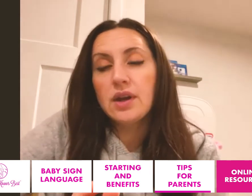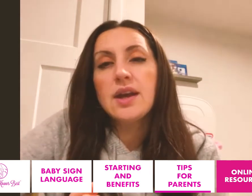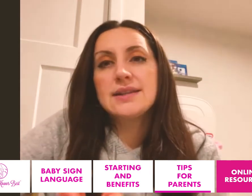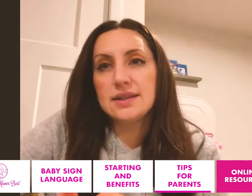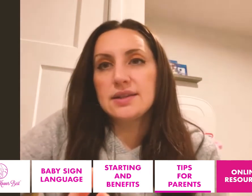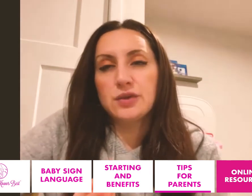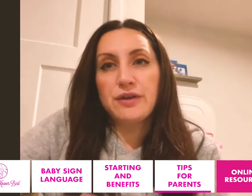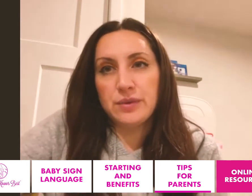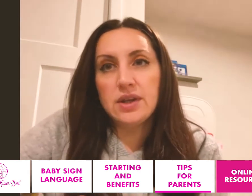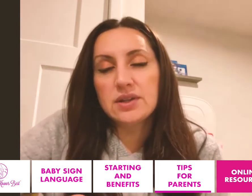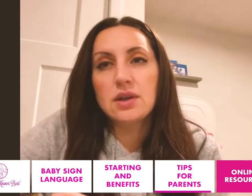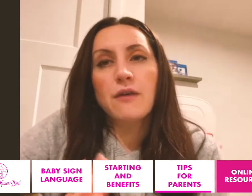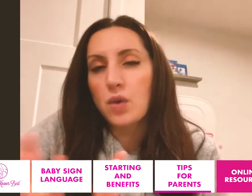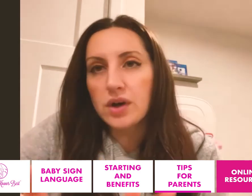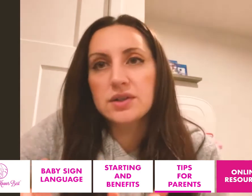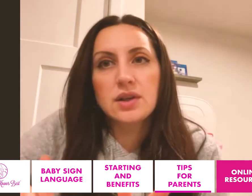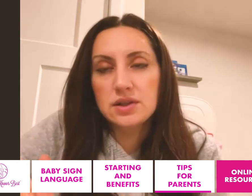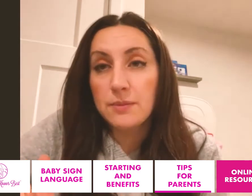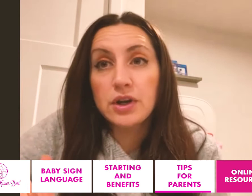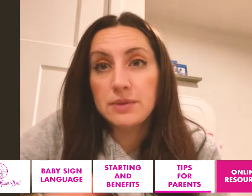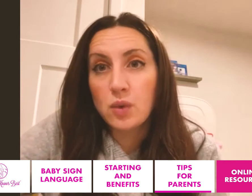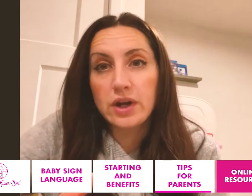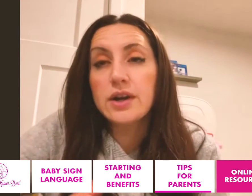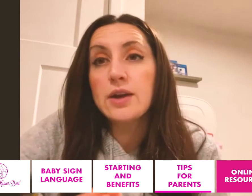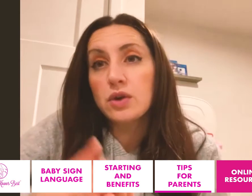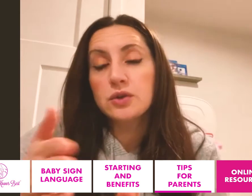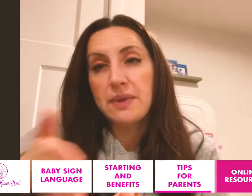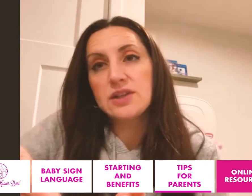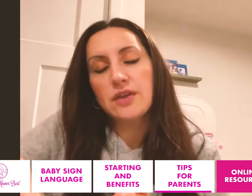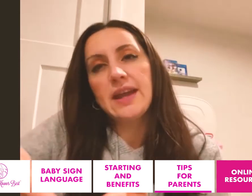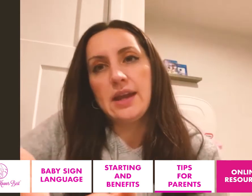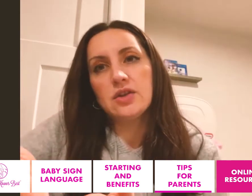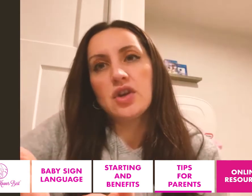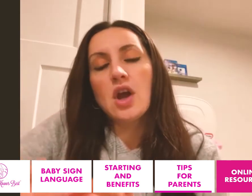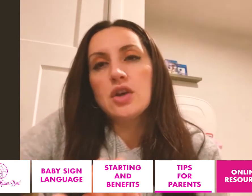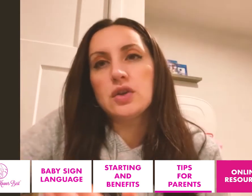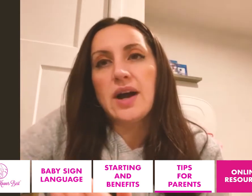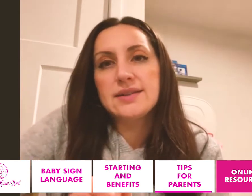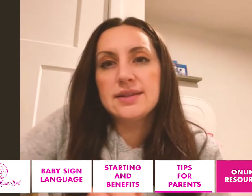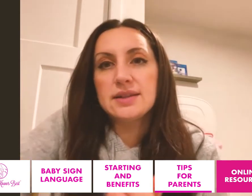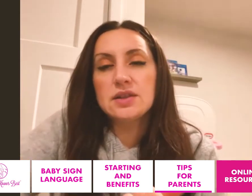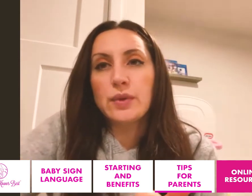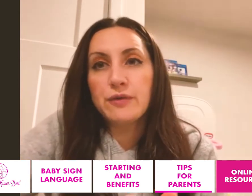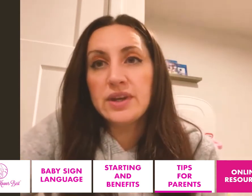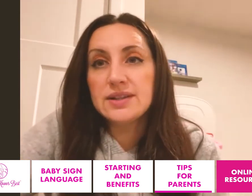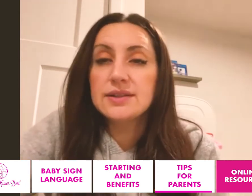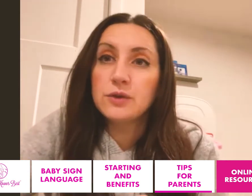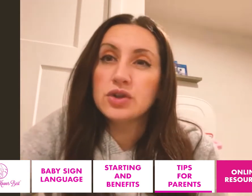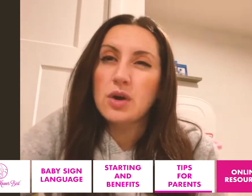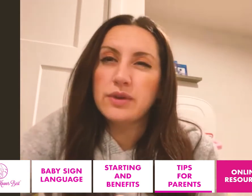6 to 12 weeks. Of course, some are going to be quicker, and also depends on the age. So I say 6 to 12 weeks is if you start with,